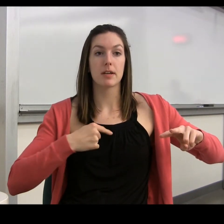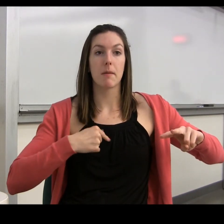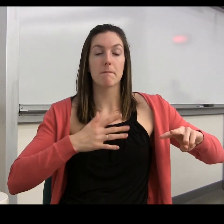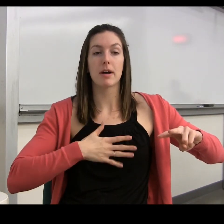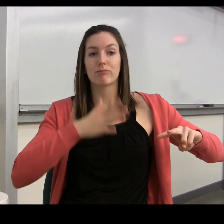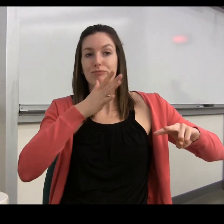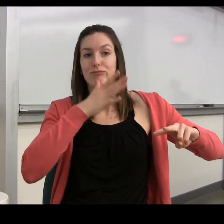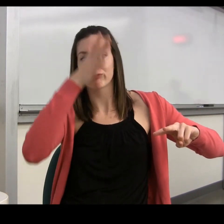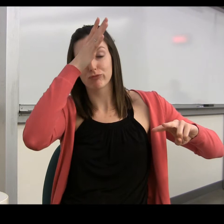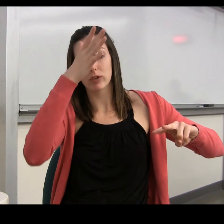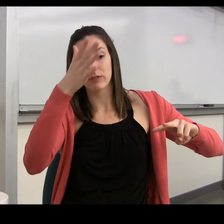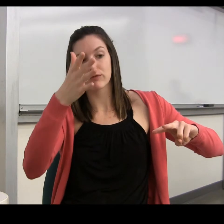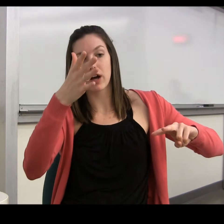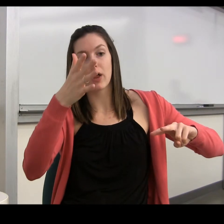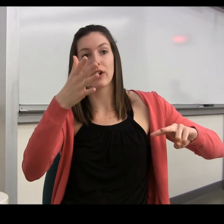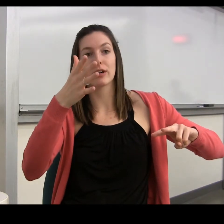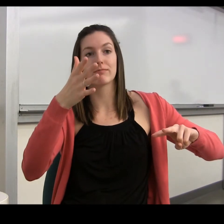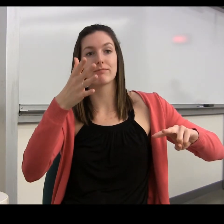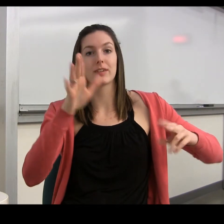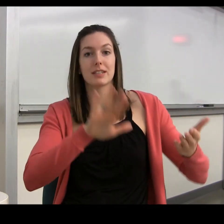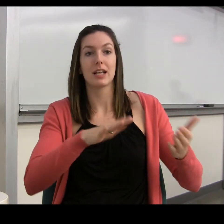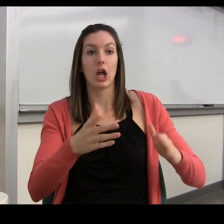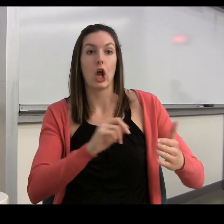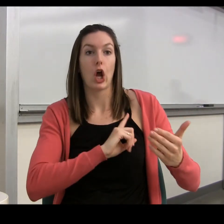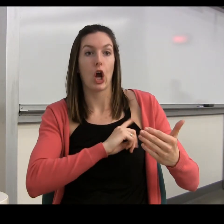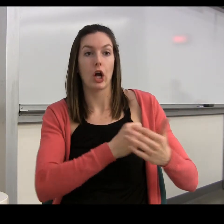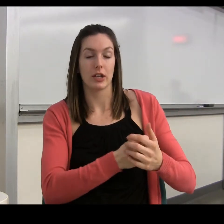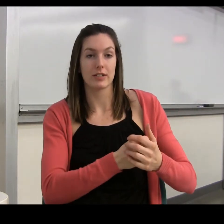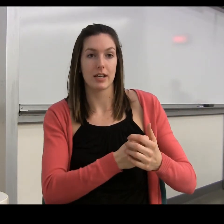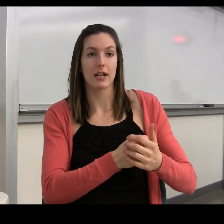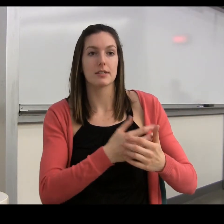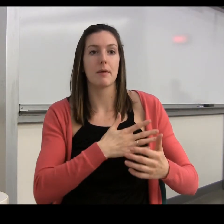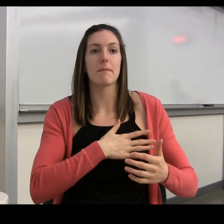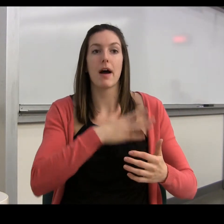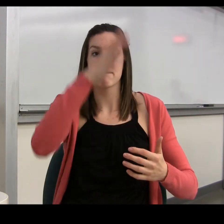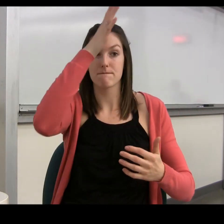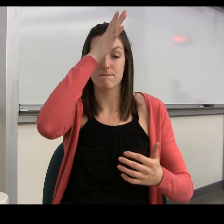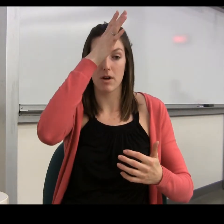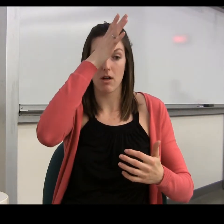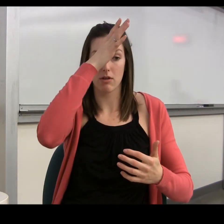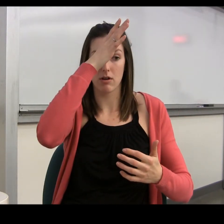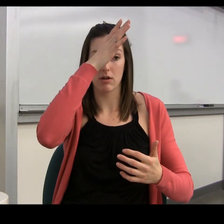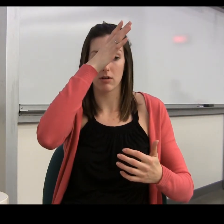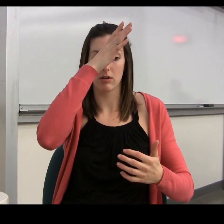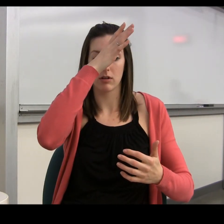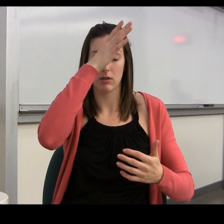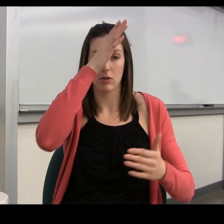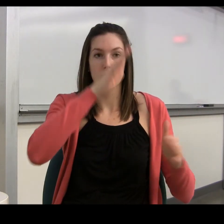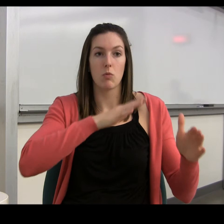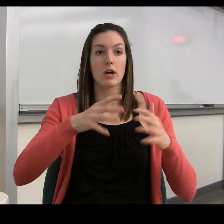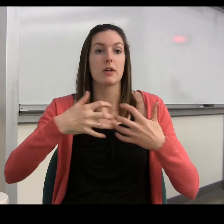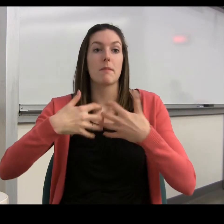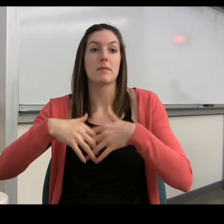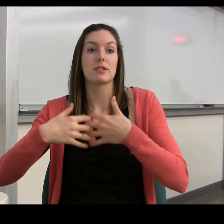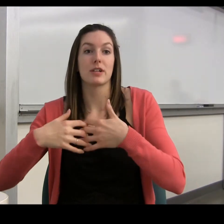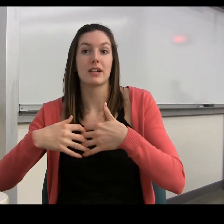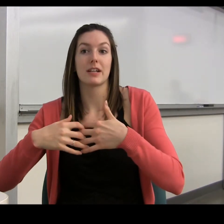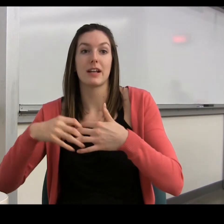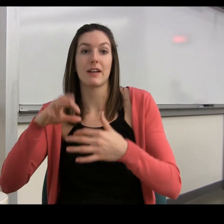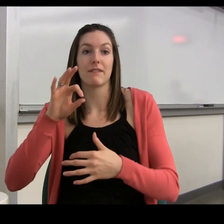Grandfathers that died of heart attacks. My father was walking to his machine in the factory he worked at and went down. He